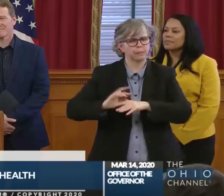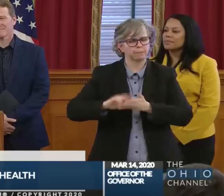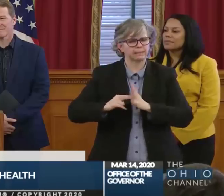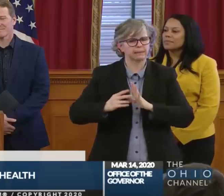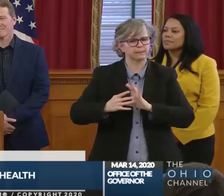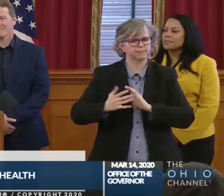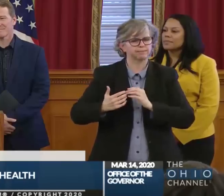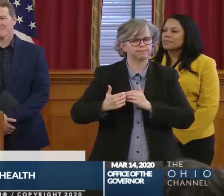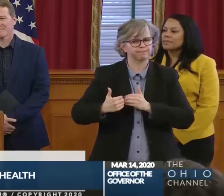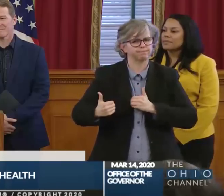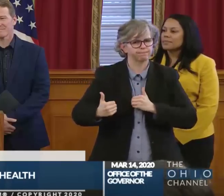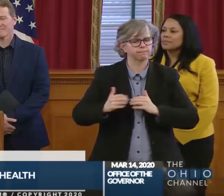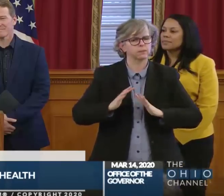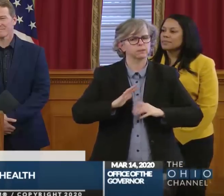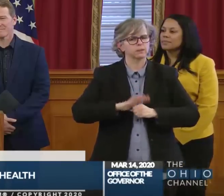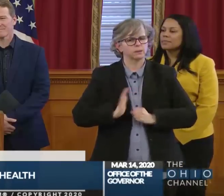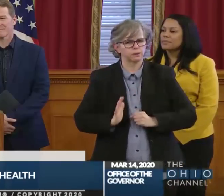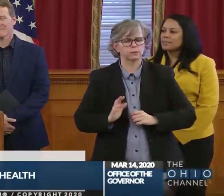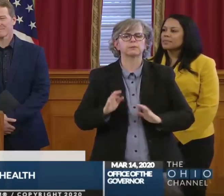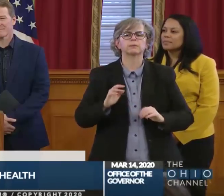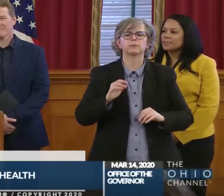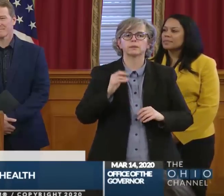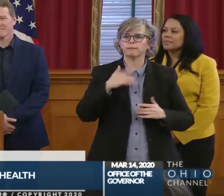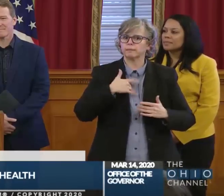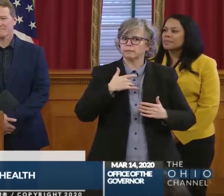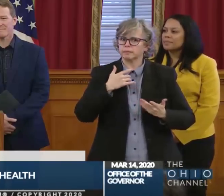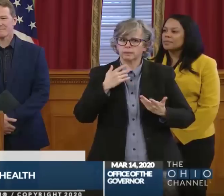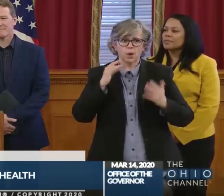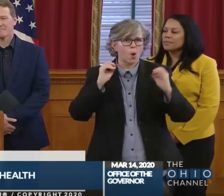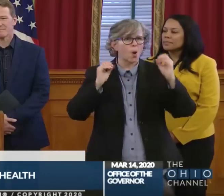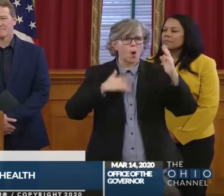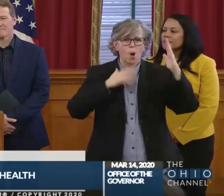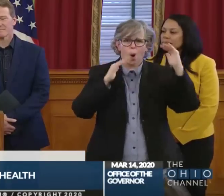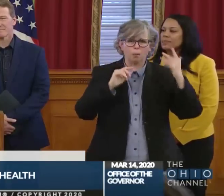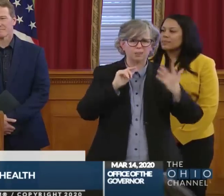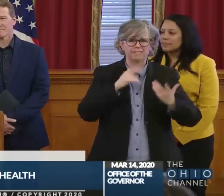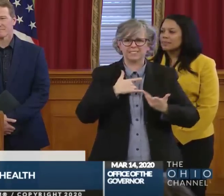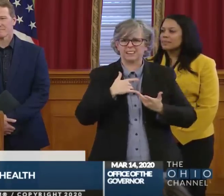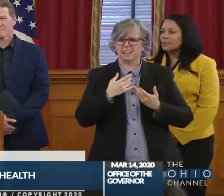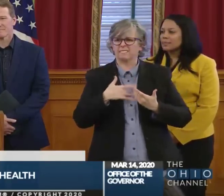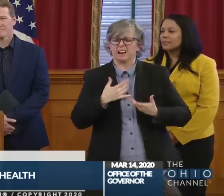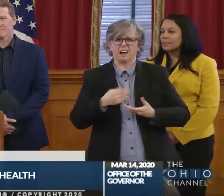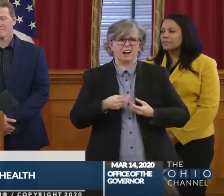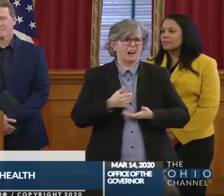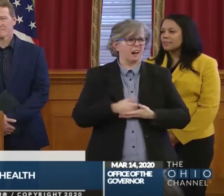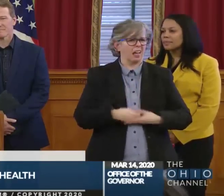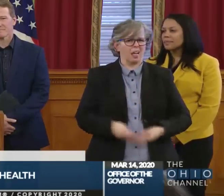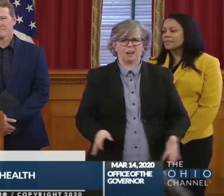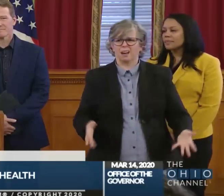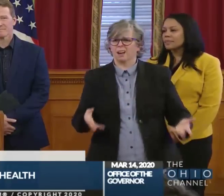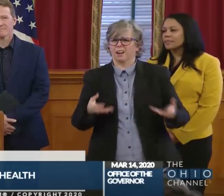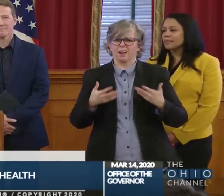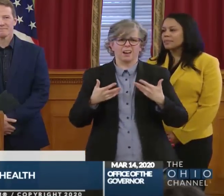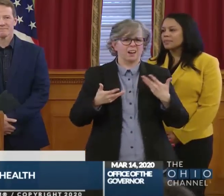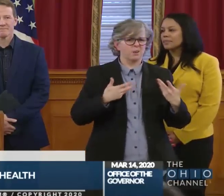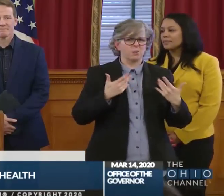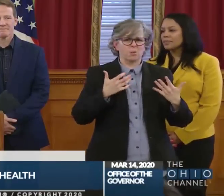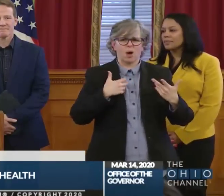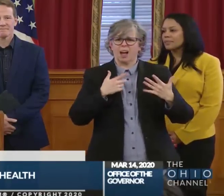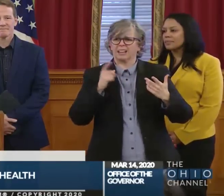More serious signs, if you're feeling helpless or hopeless, those are times you should reach out quickly for help. We don't want you to feel helpless and hopeless